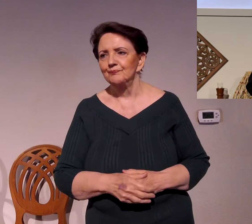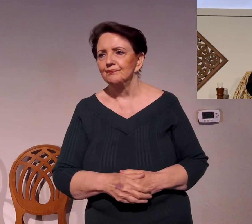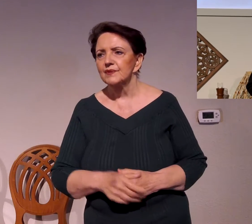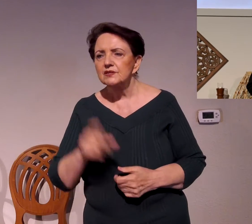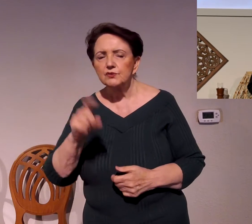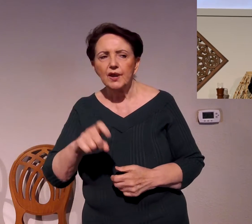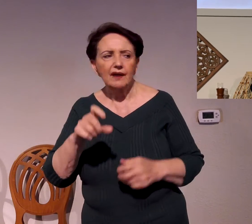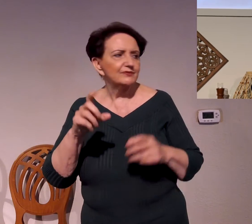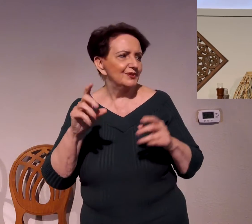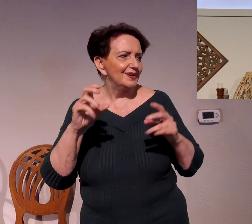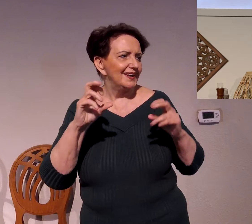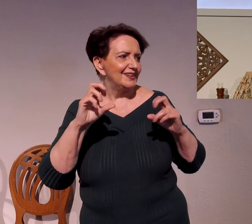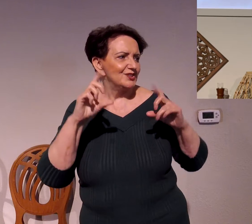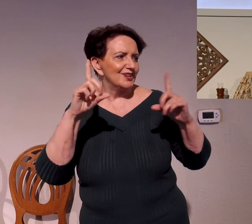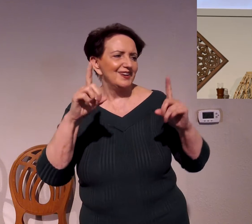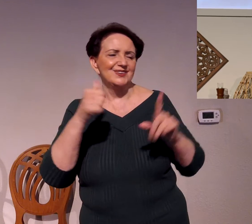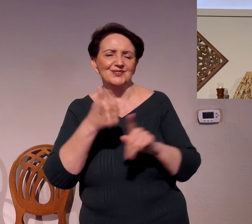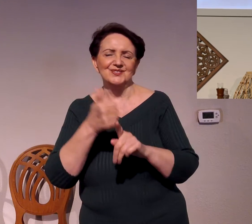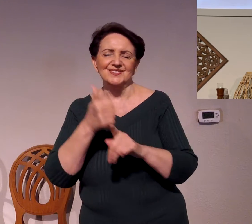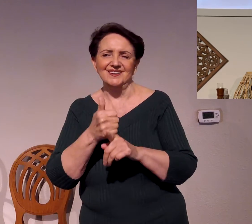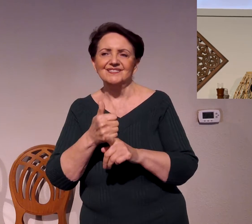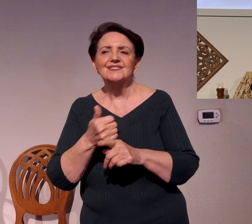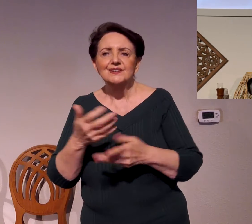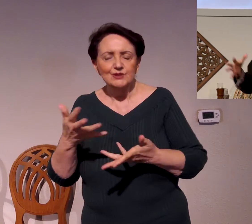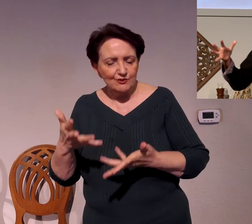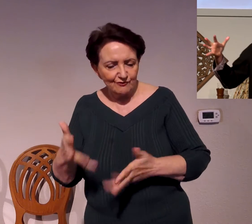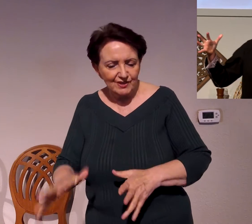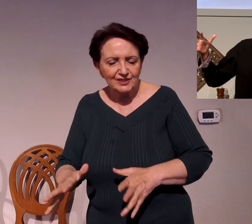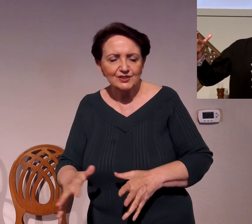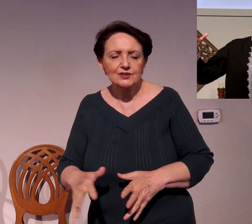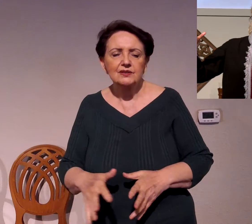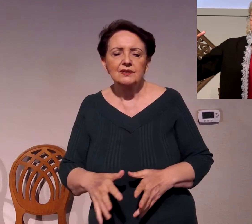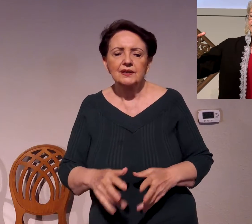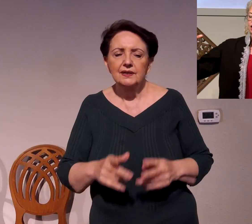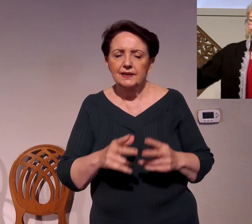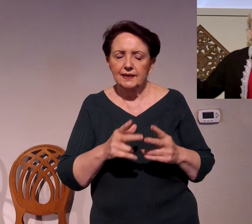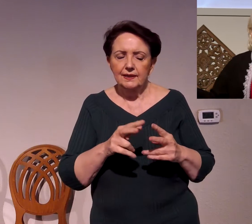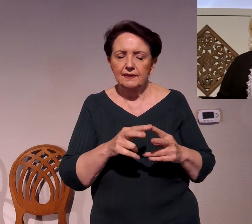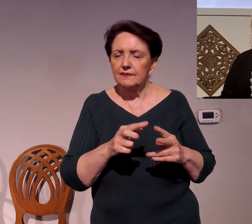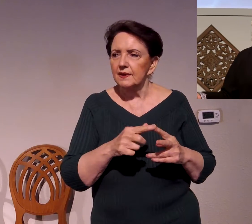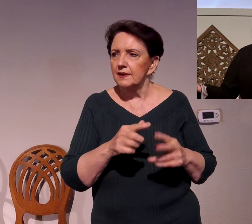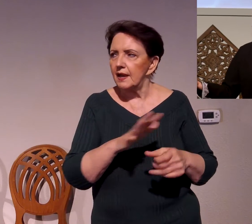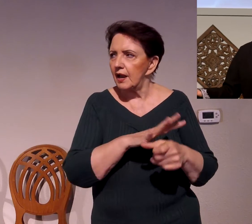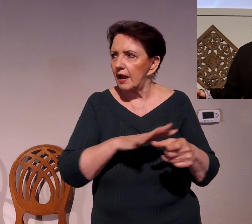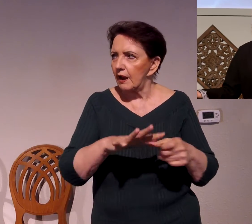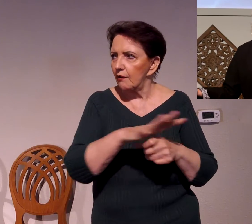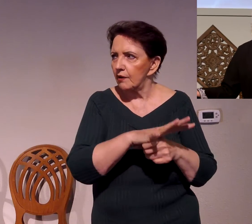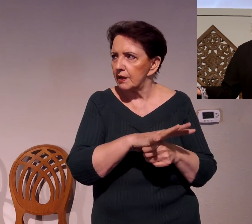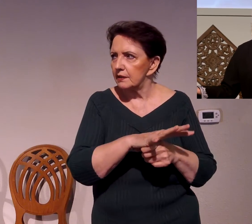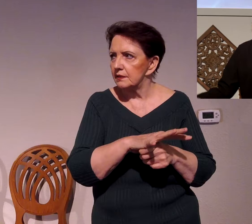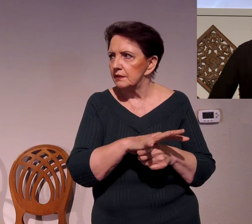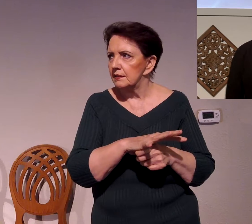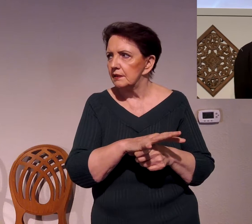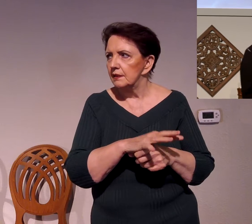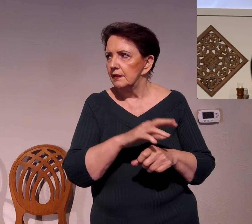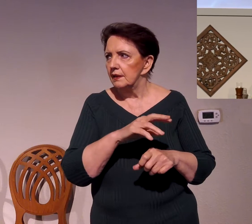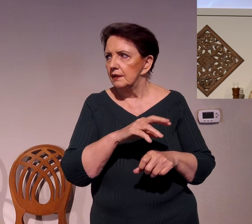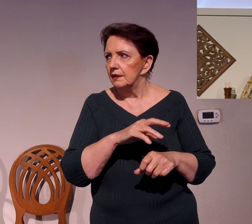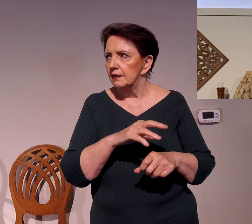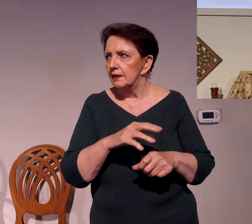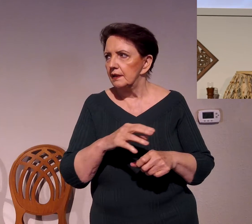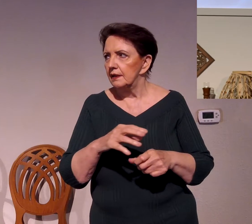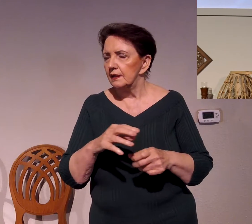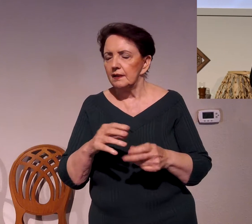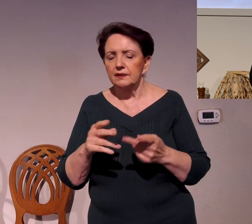ourselves. And because we have educated ourselves, both in the area or the arena that we're leaping in, and we